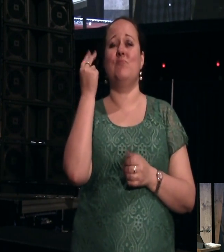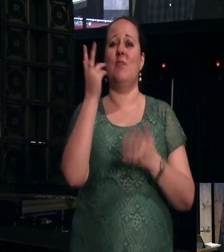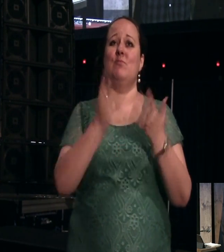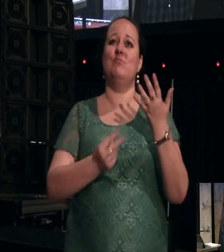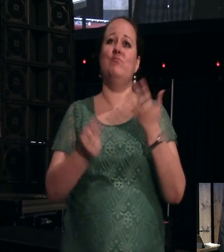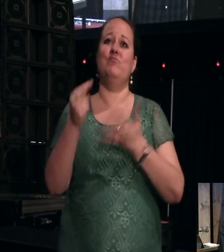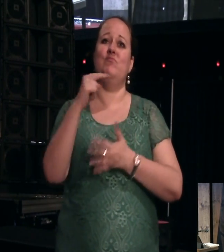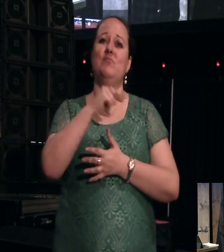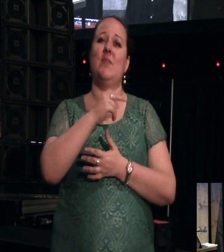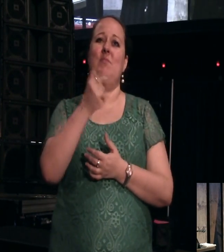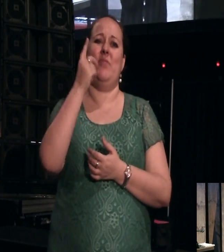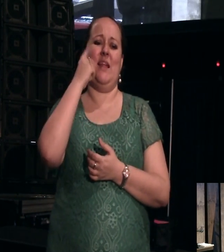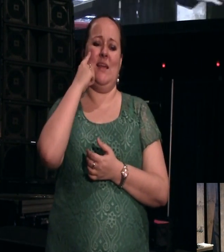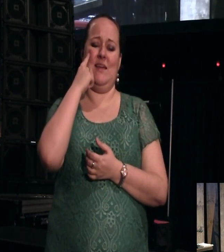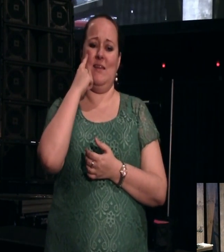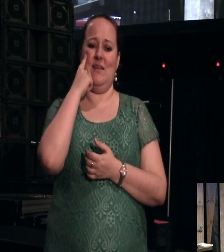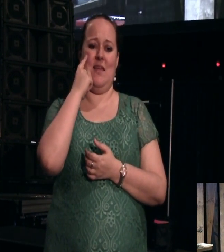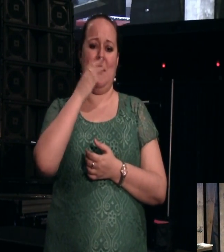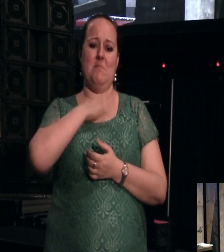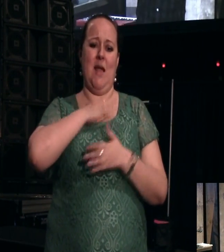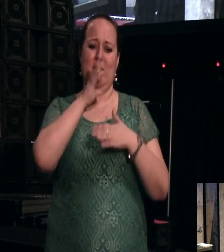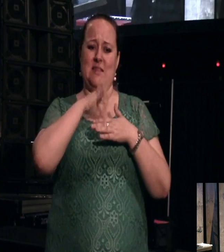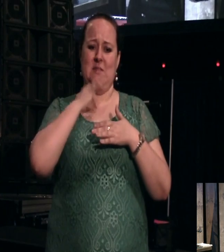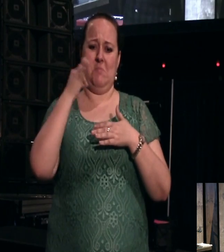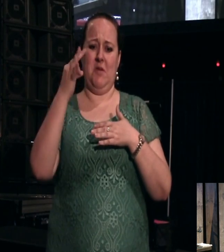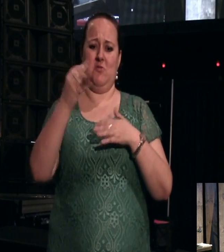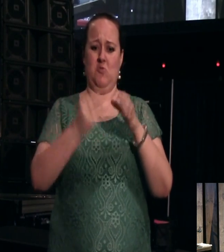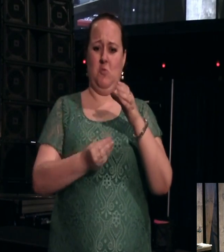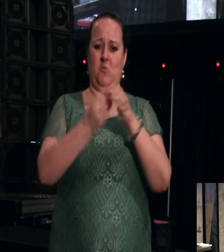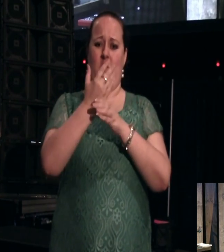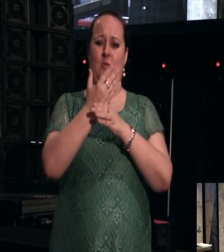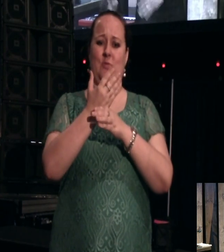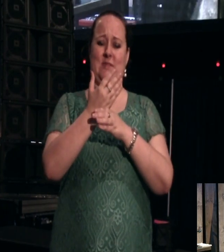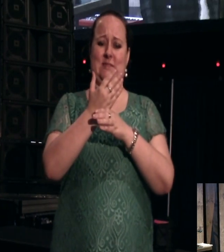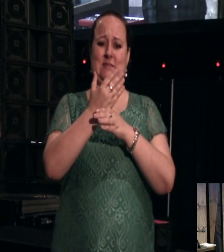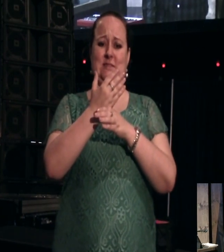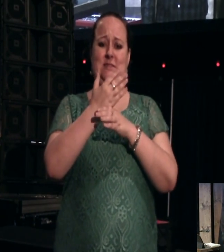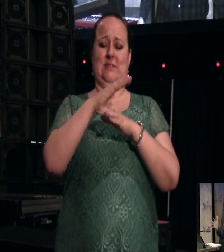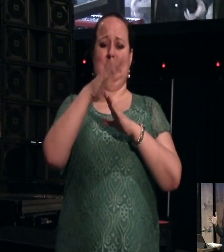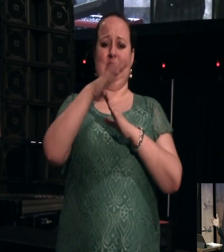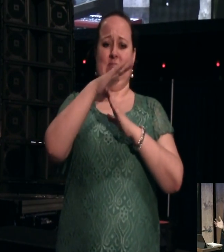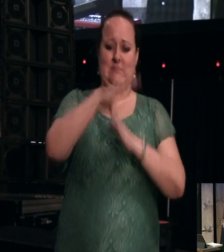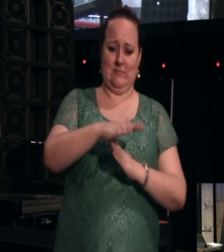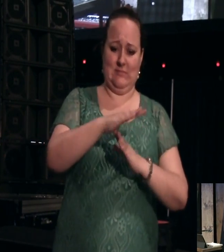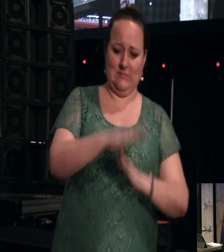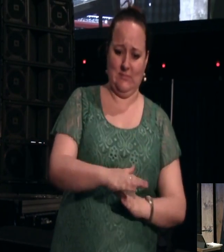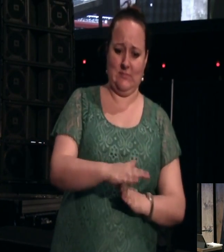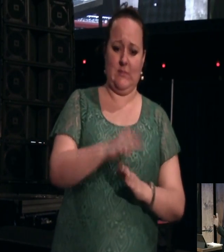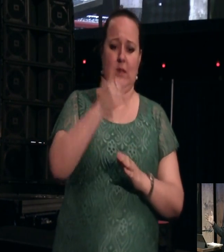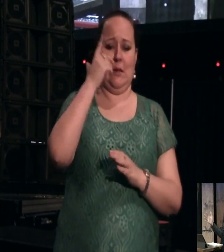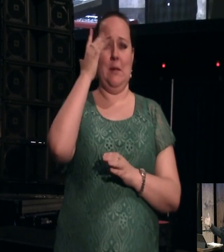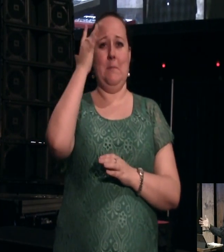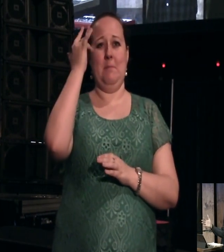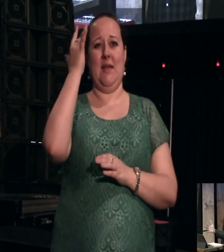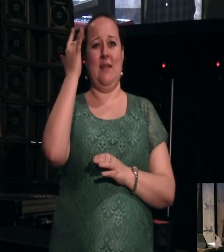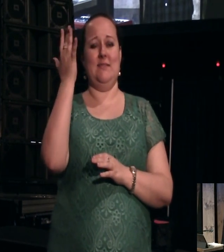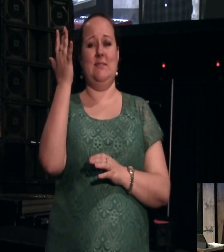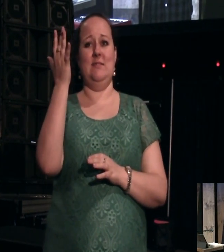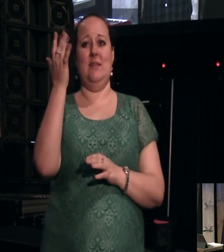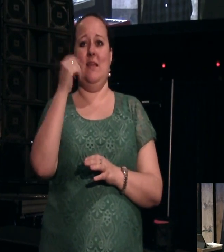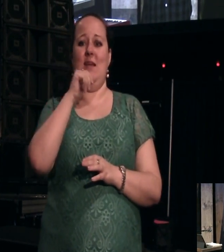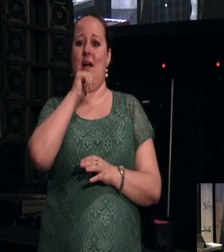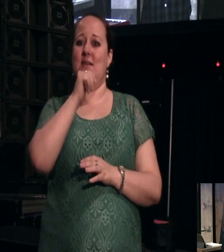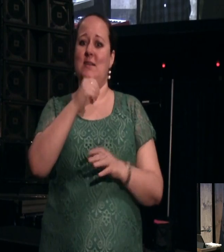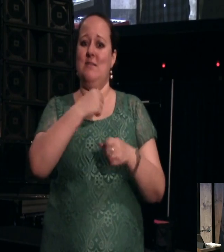I look back and there's some regret. I feel like my spiritual growth was stunted in some ways over the last